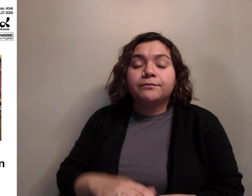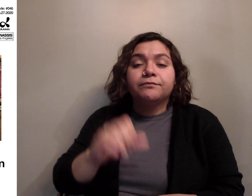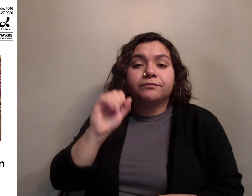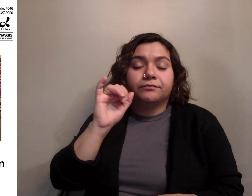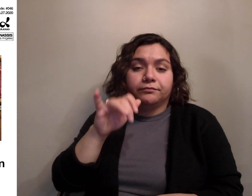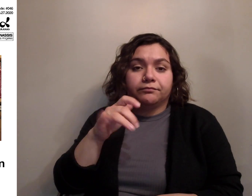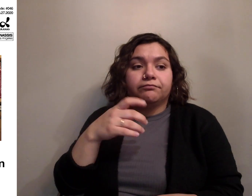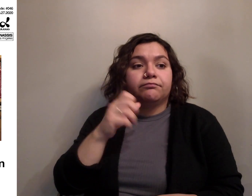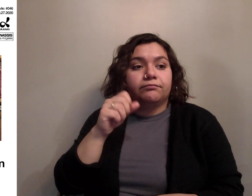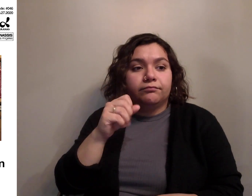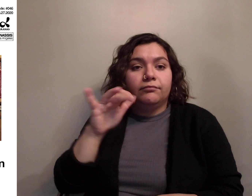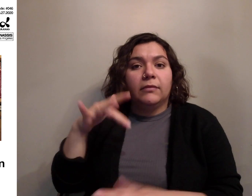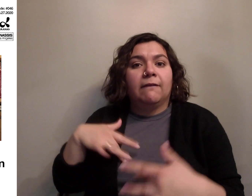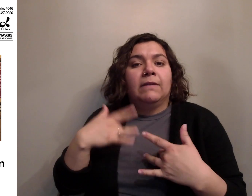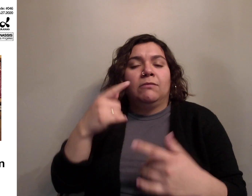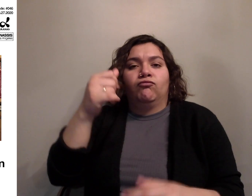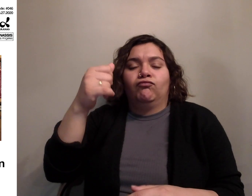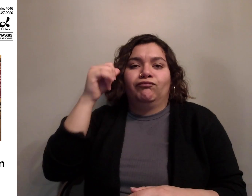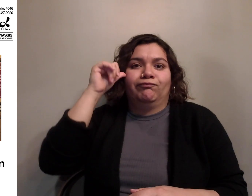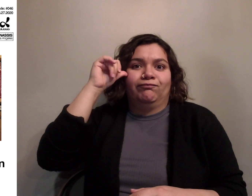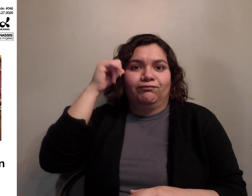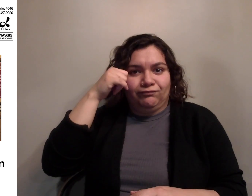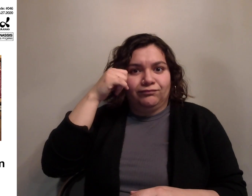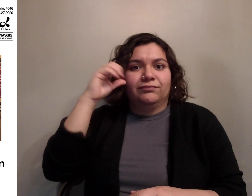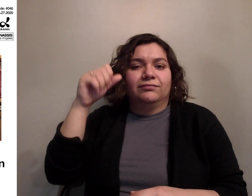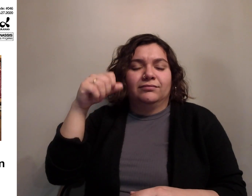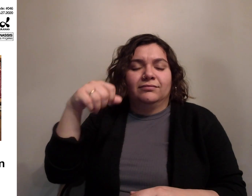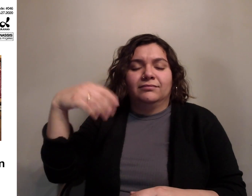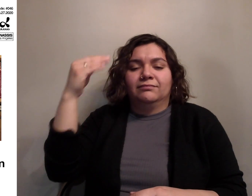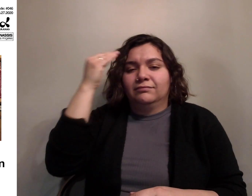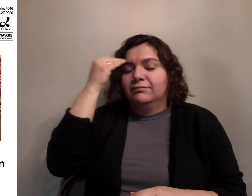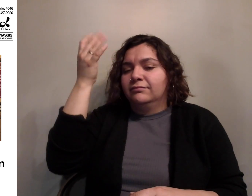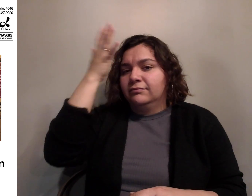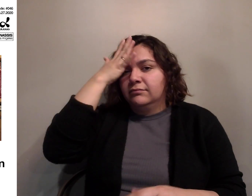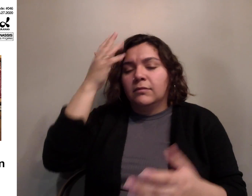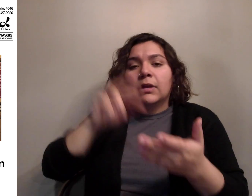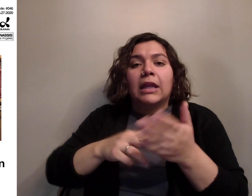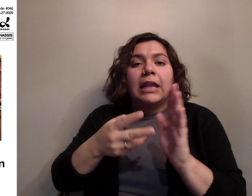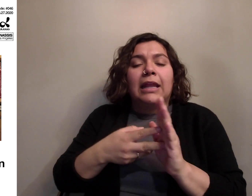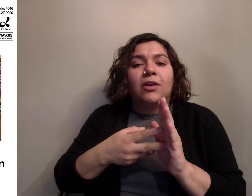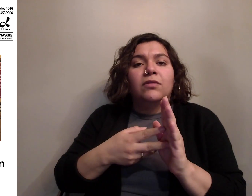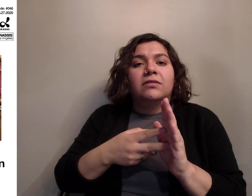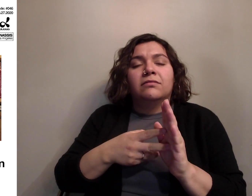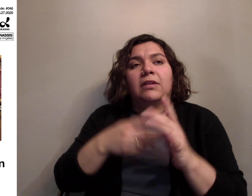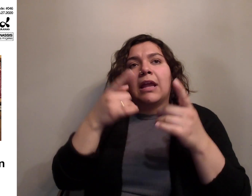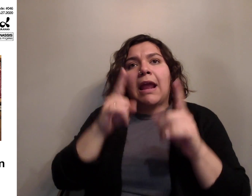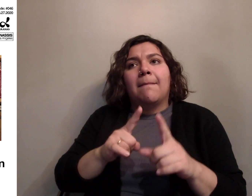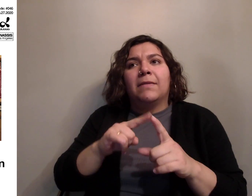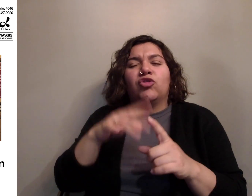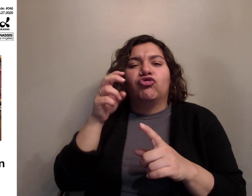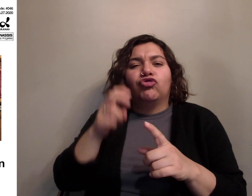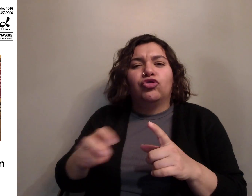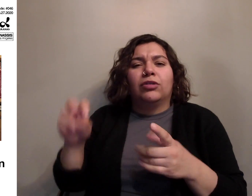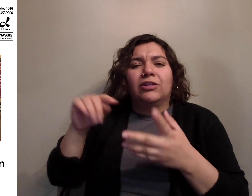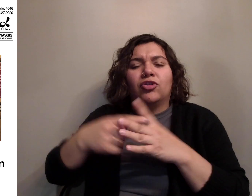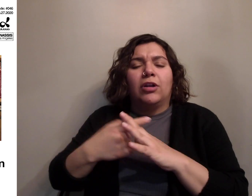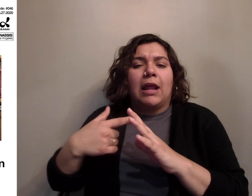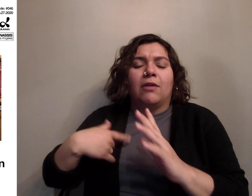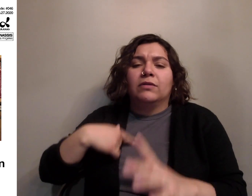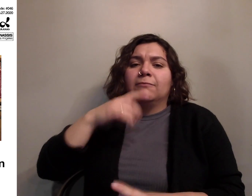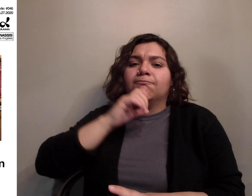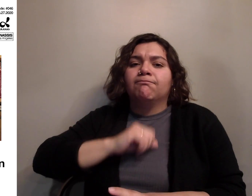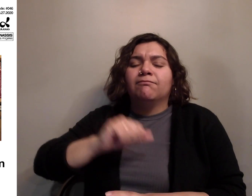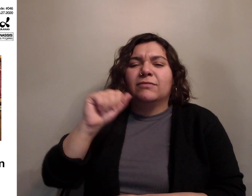Yes, well, that event does certainly stick in my head. It was a stage on a journey that